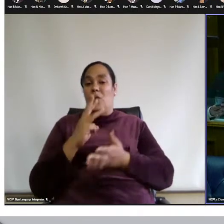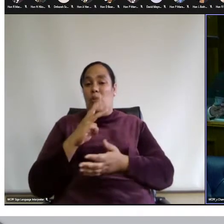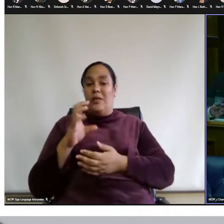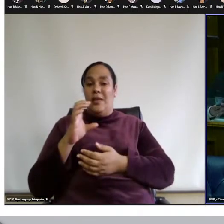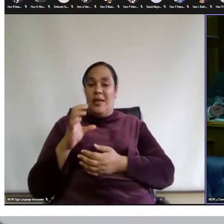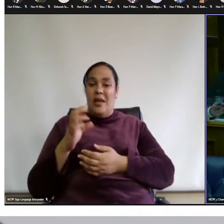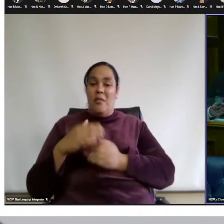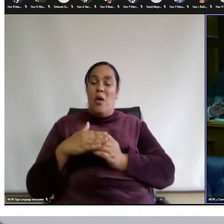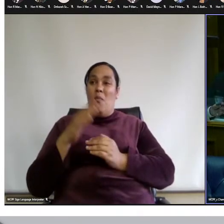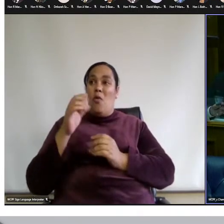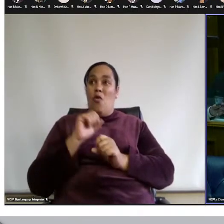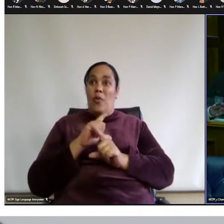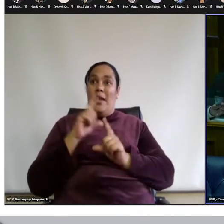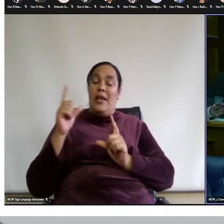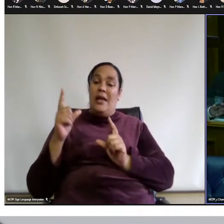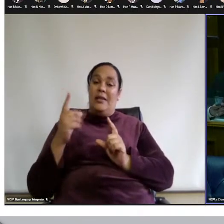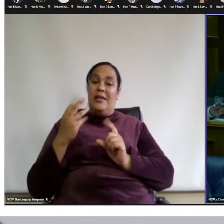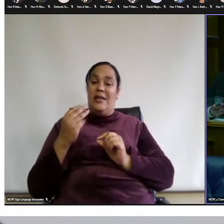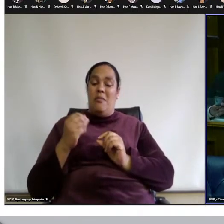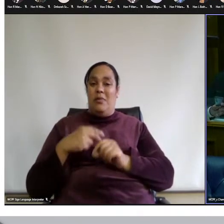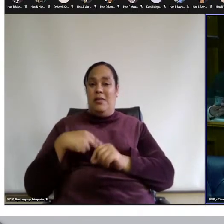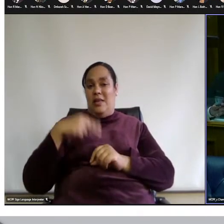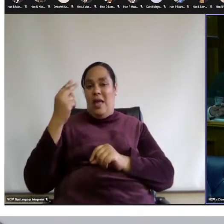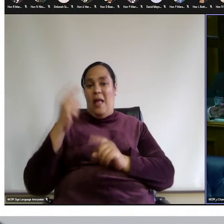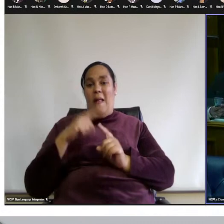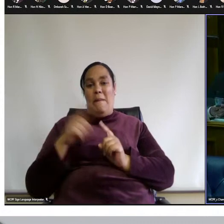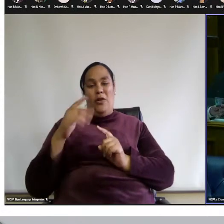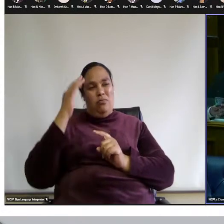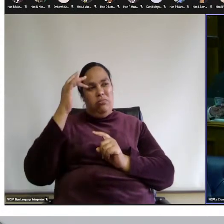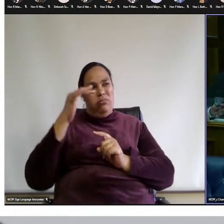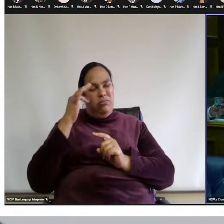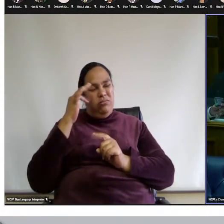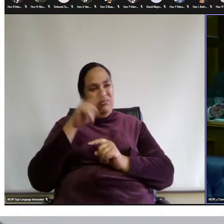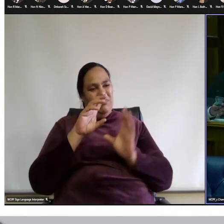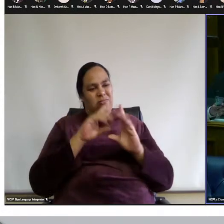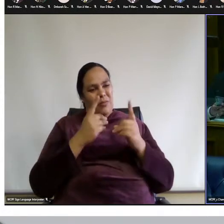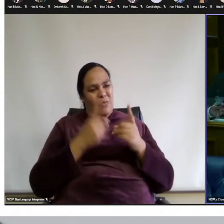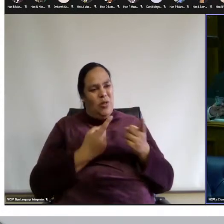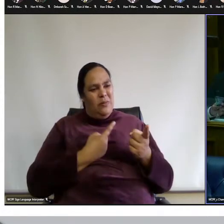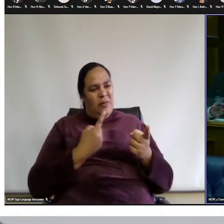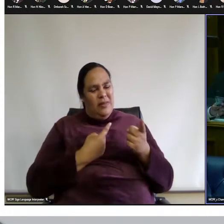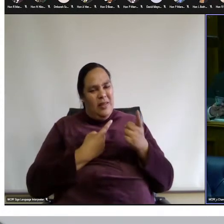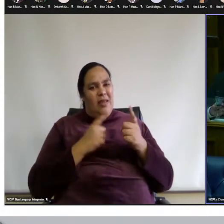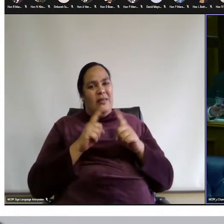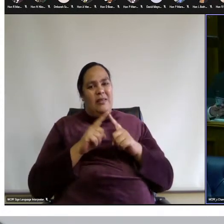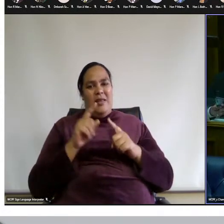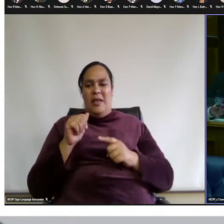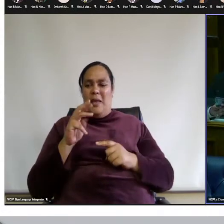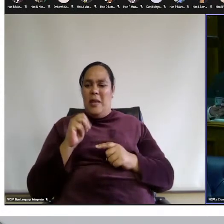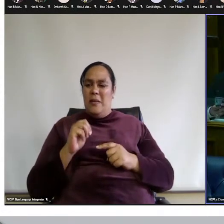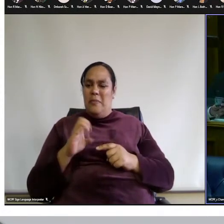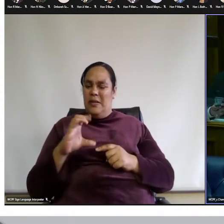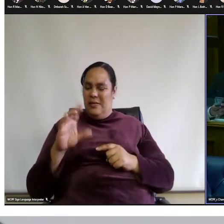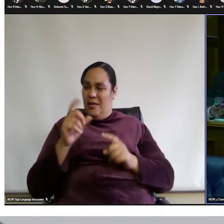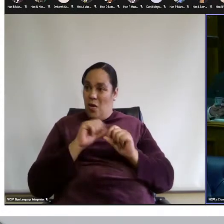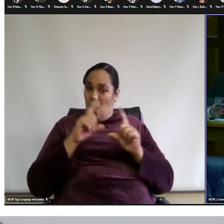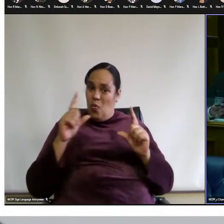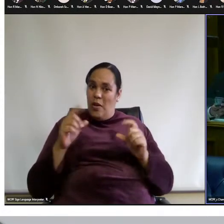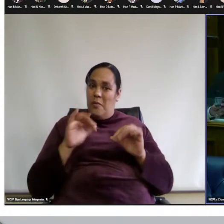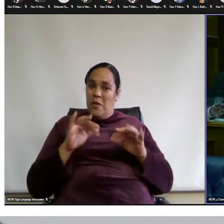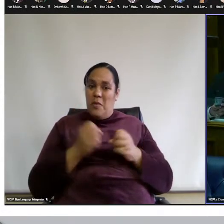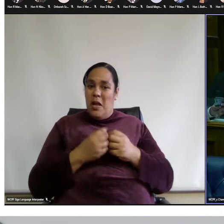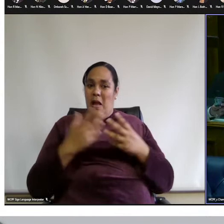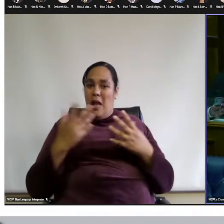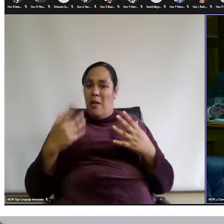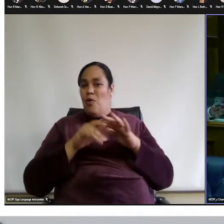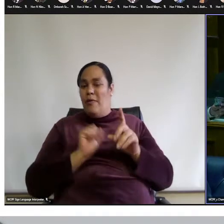the more realistic figure may be higher. One wonders whether the department itself and the MEC are aware of how many people in our province